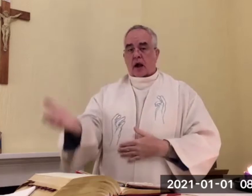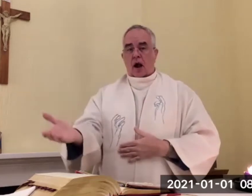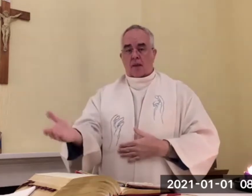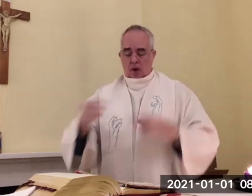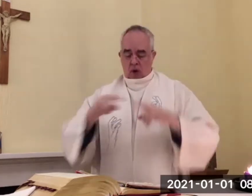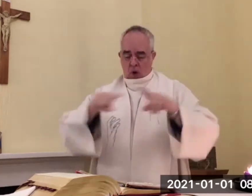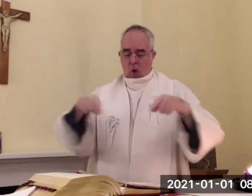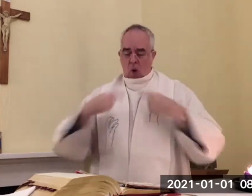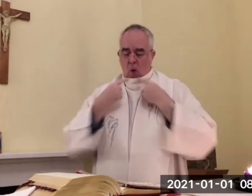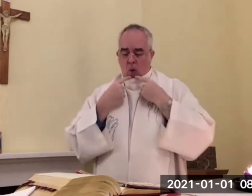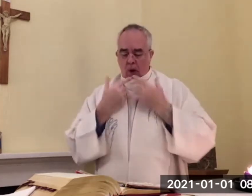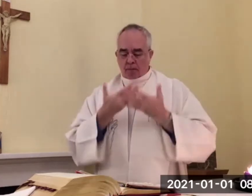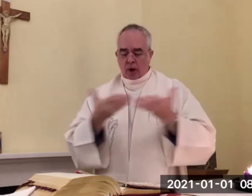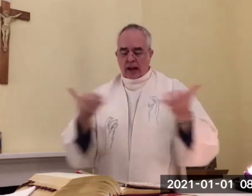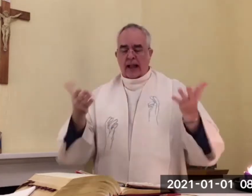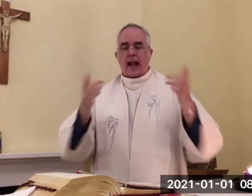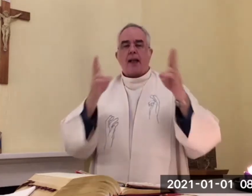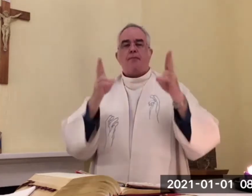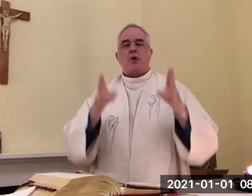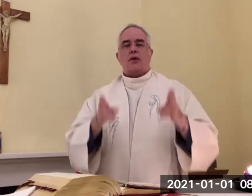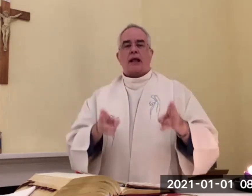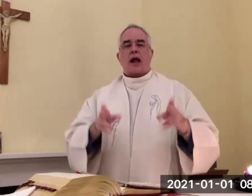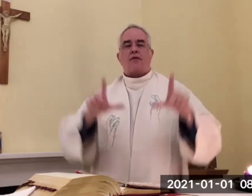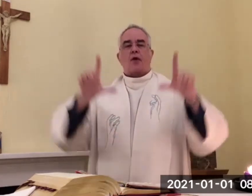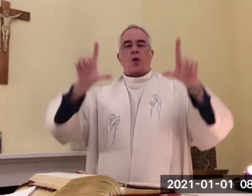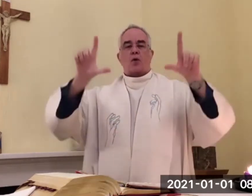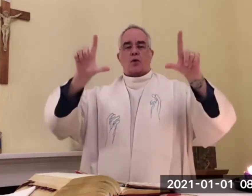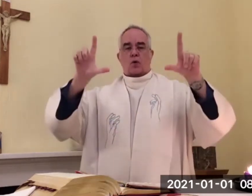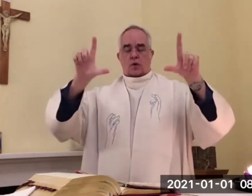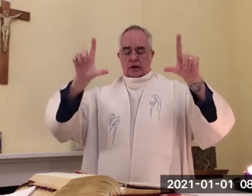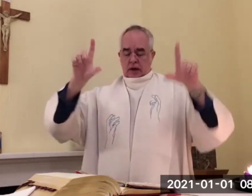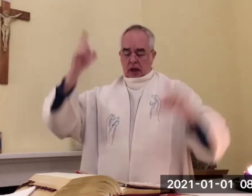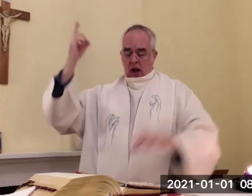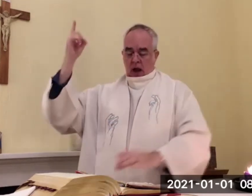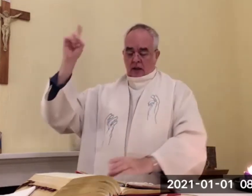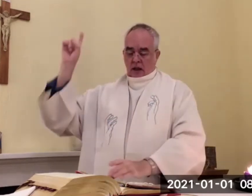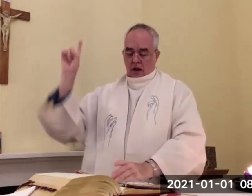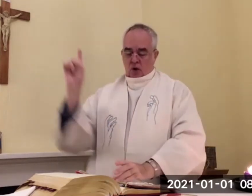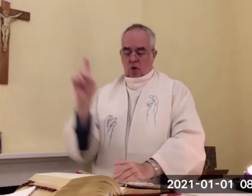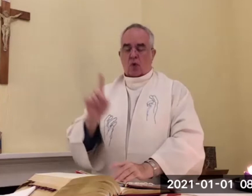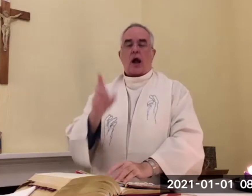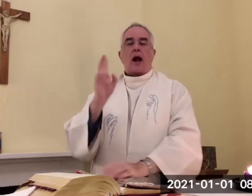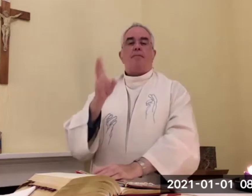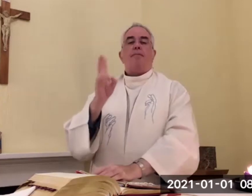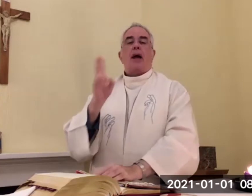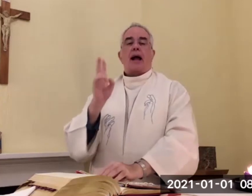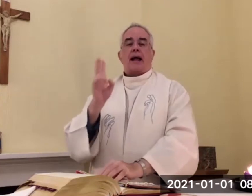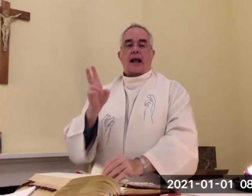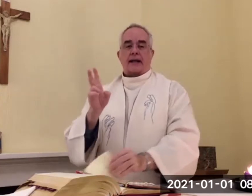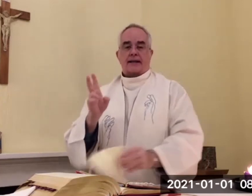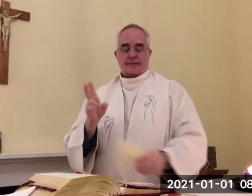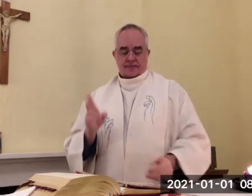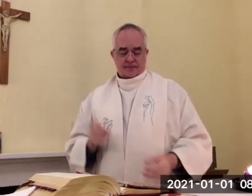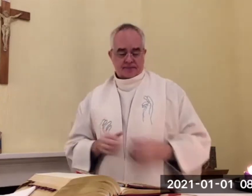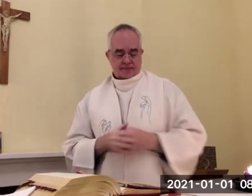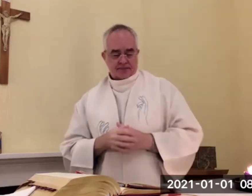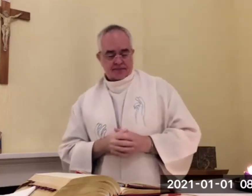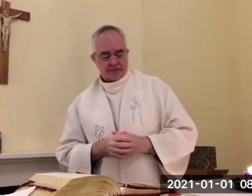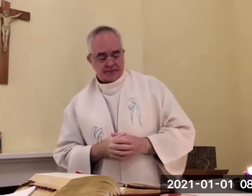cup, we proclaim your death, O Lord, until you come again.